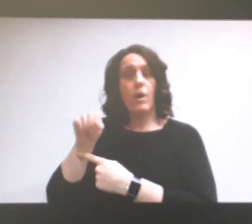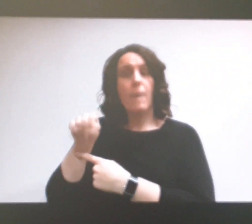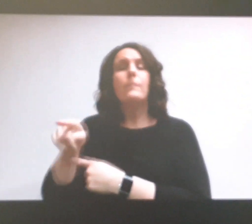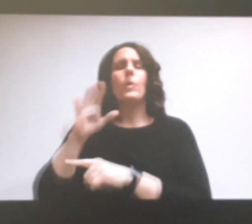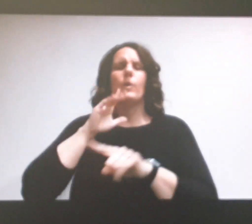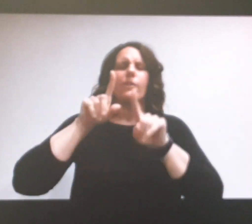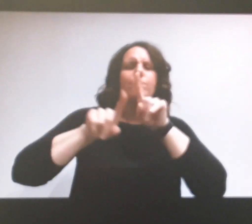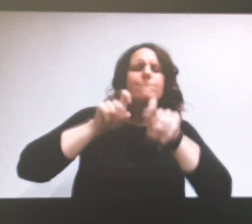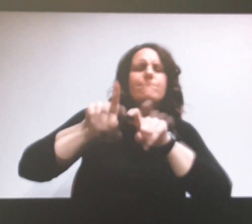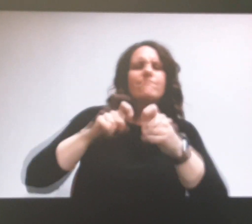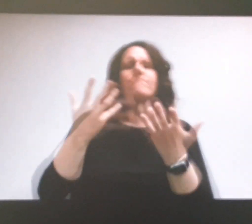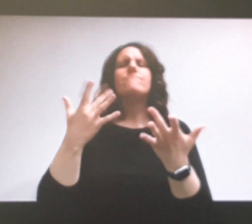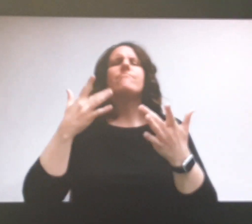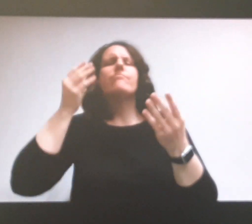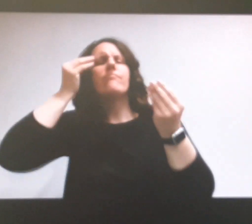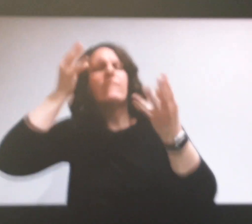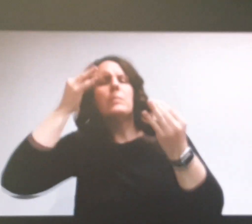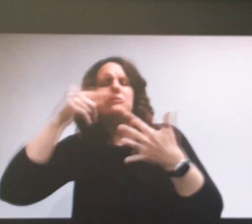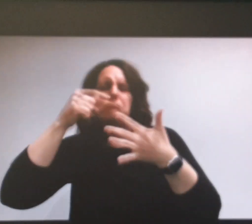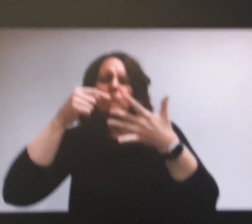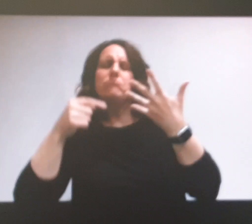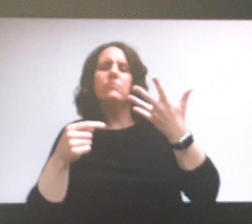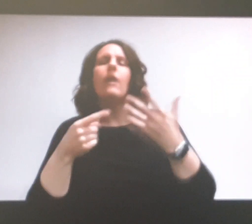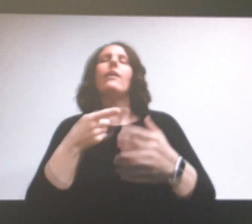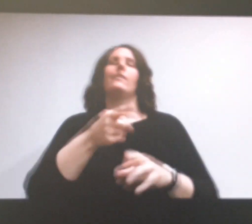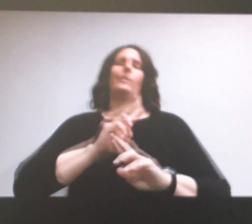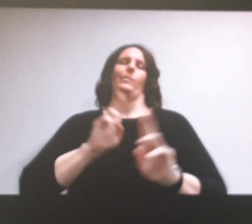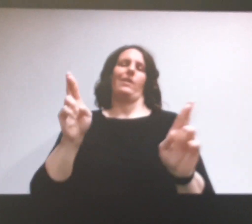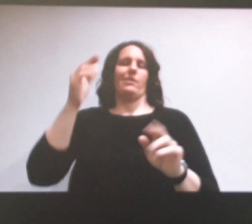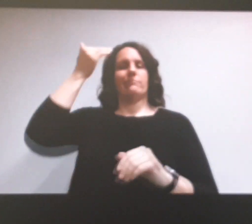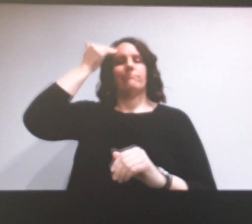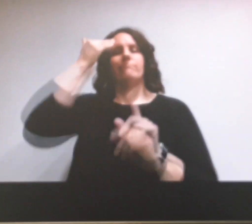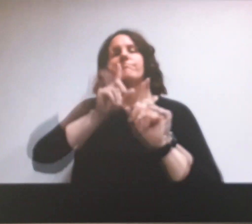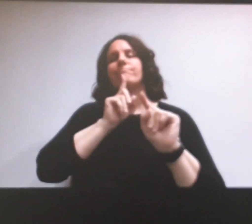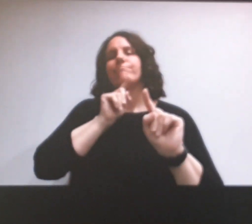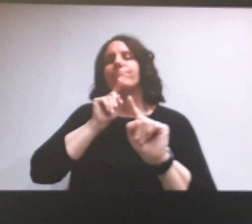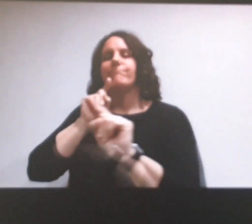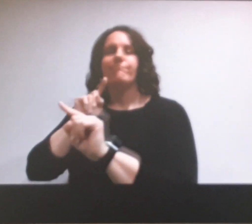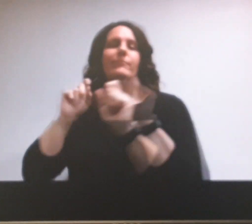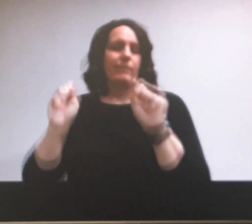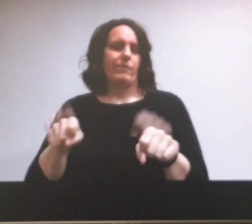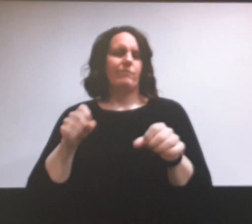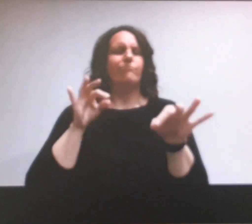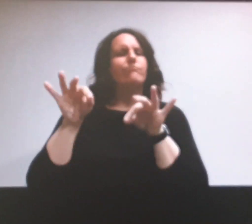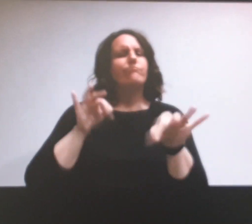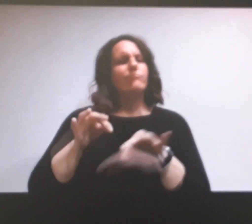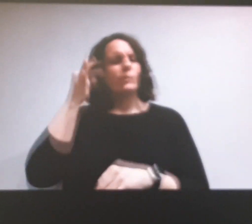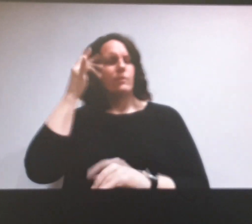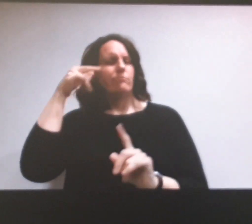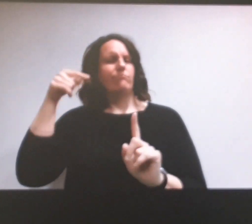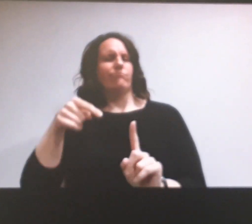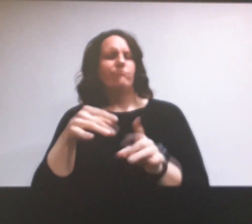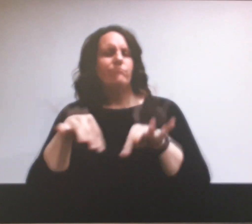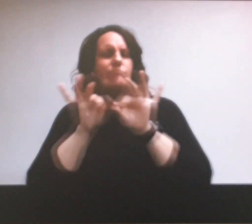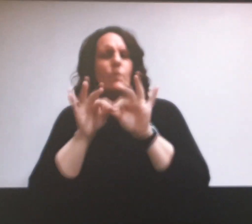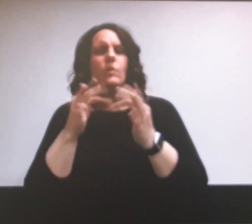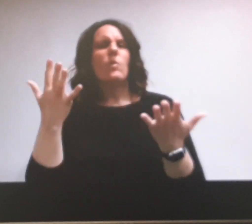will have delegates and other members questioning about it. Please make sure you have your answers ready to